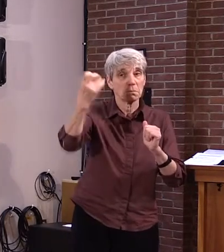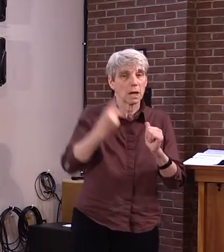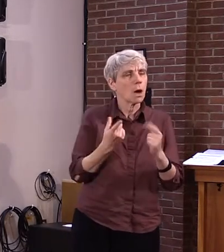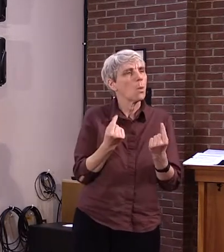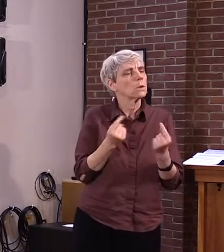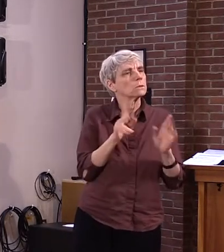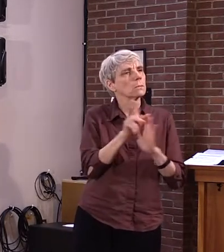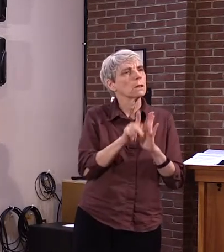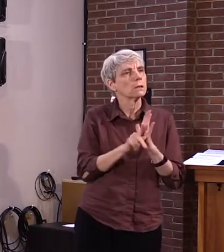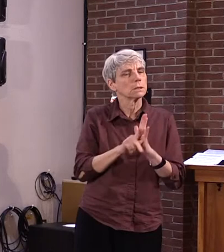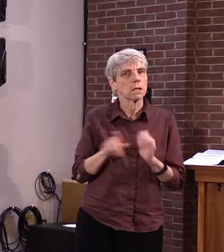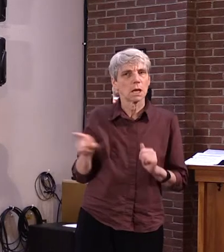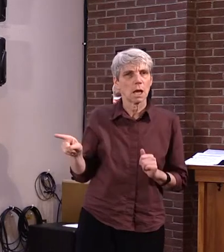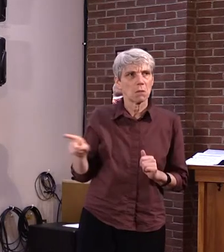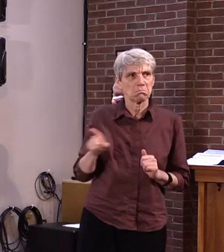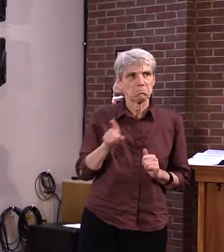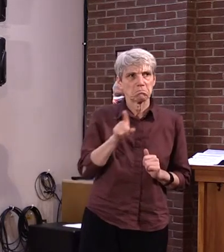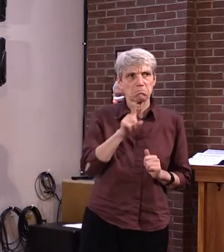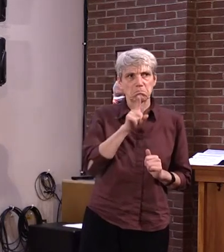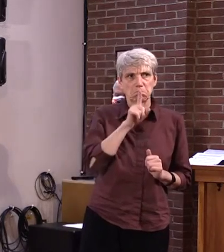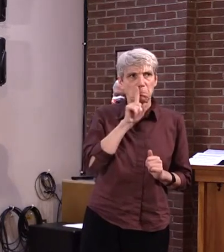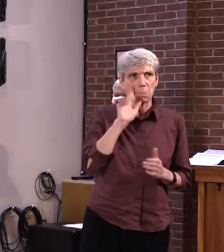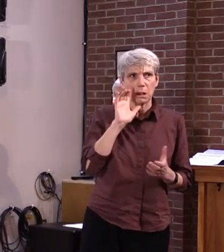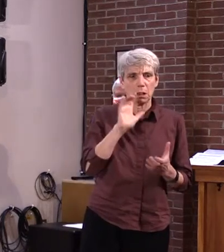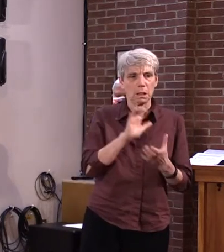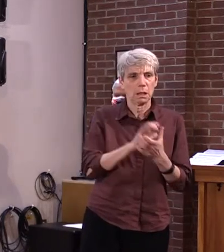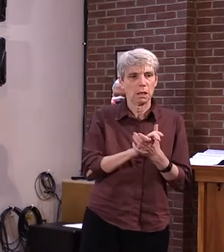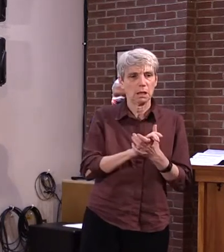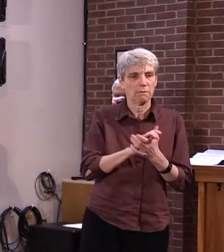I'm not aware of any we've sent.